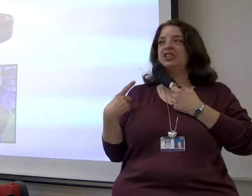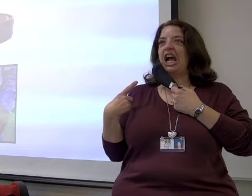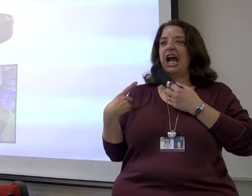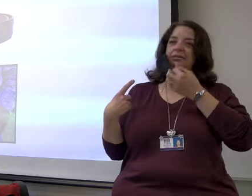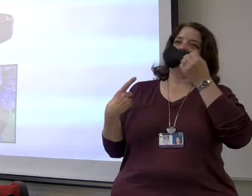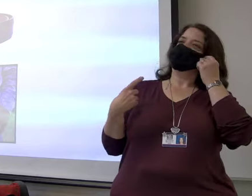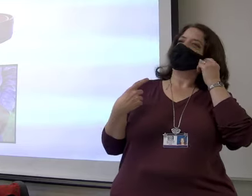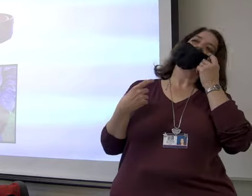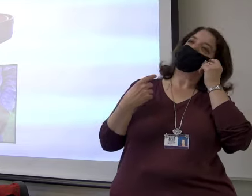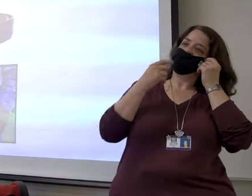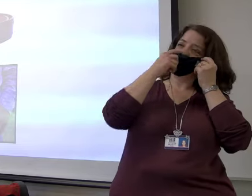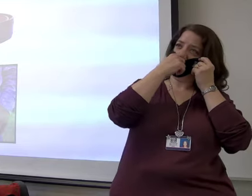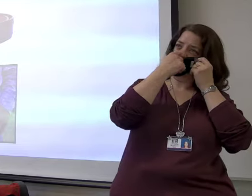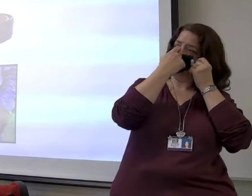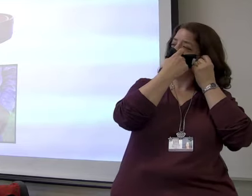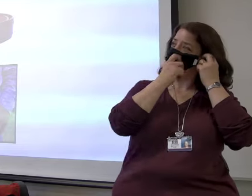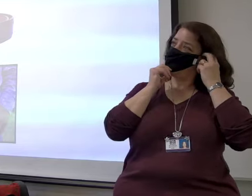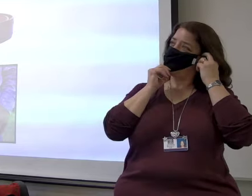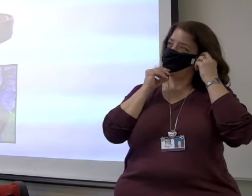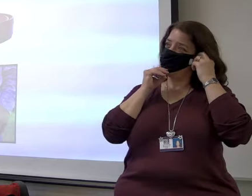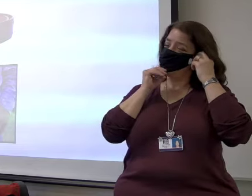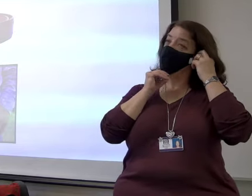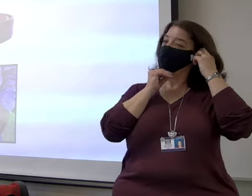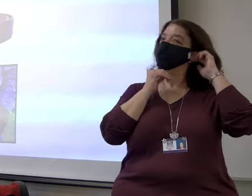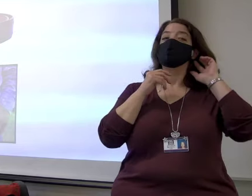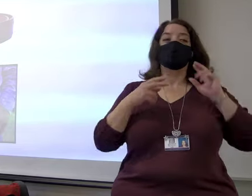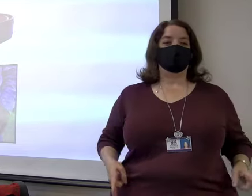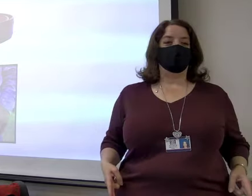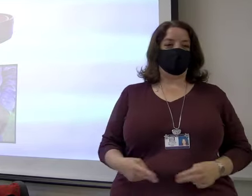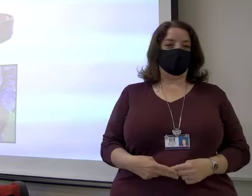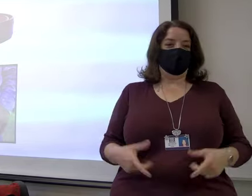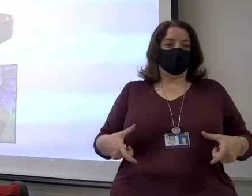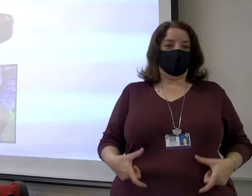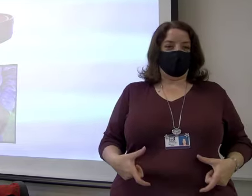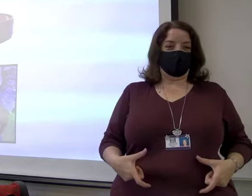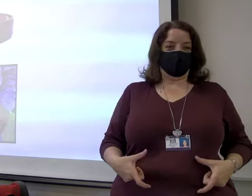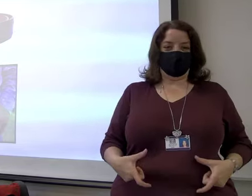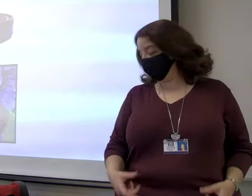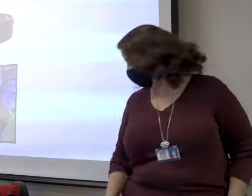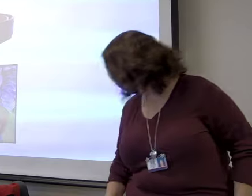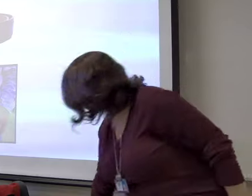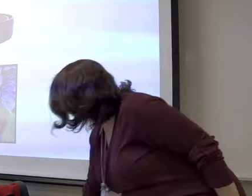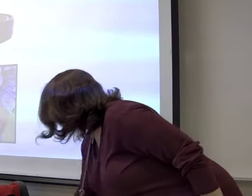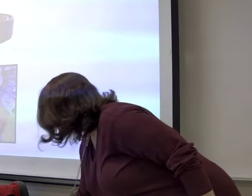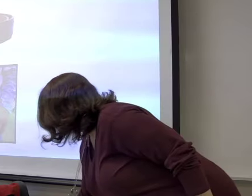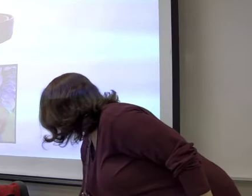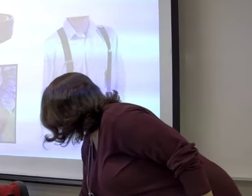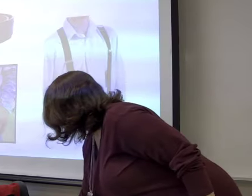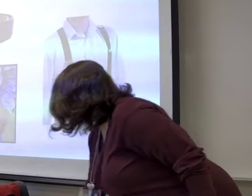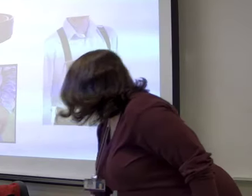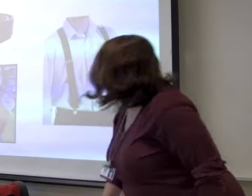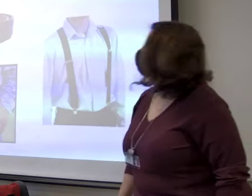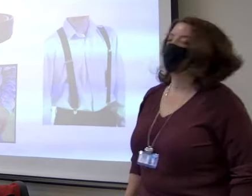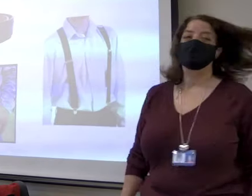That is one big buckle. Oh my God. So it's a belt and then a big buckle on. That thing's probably 5 pounds.